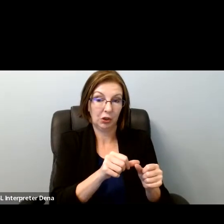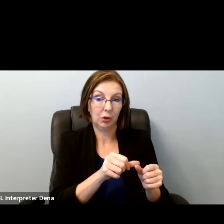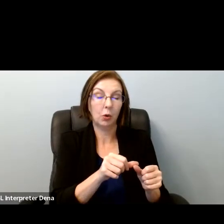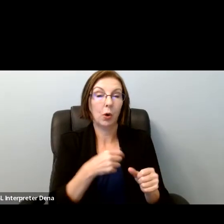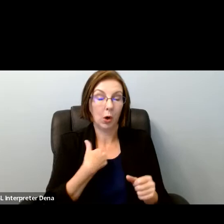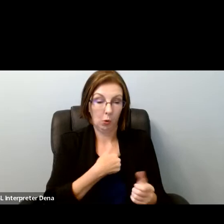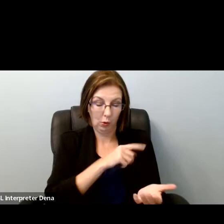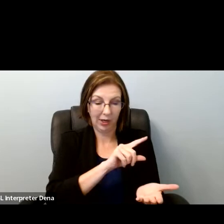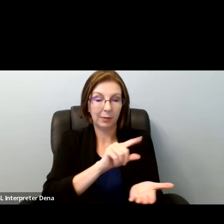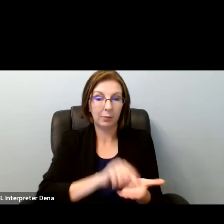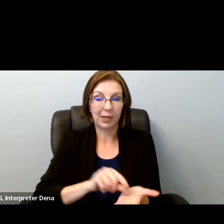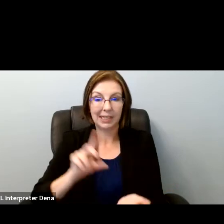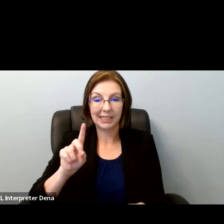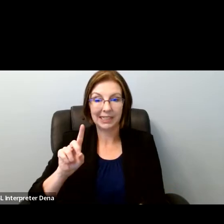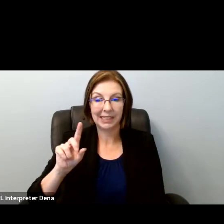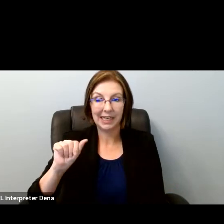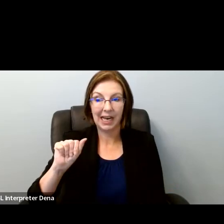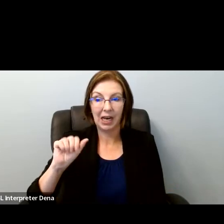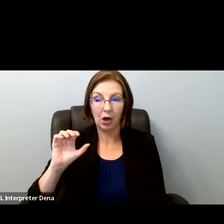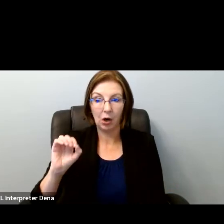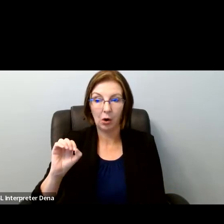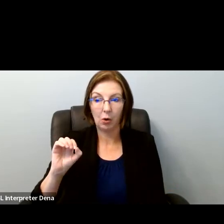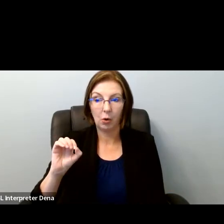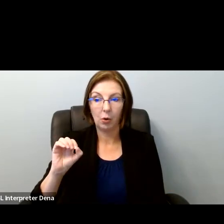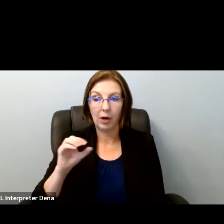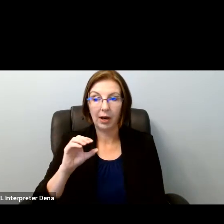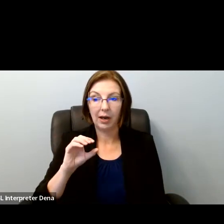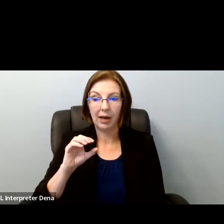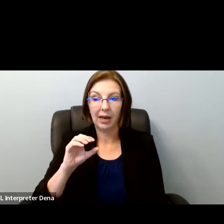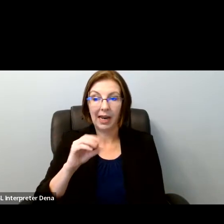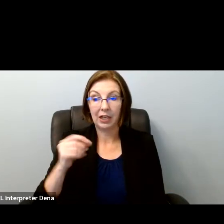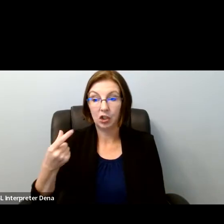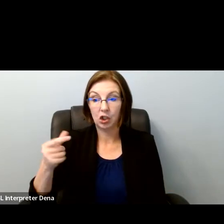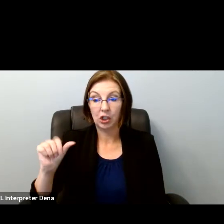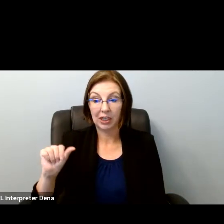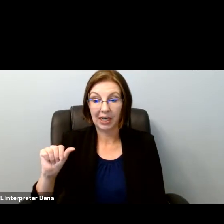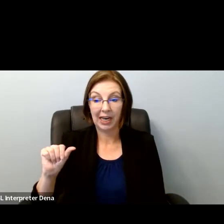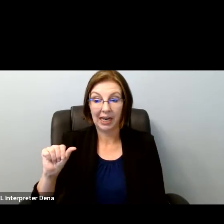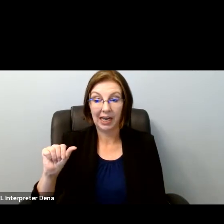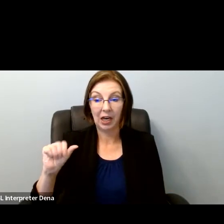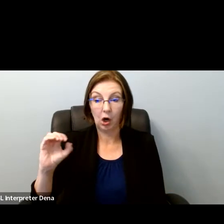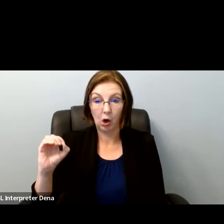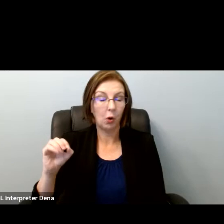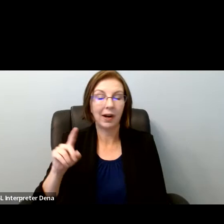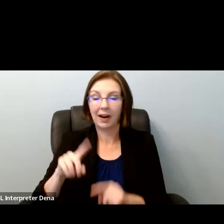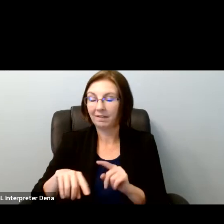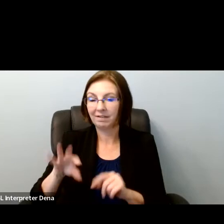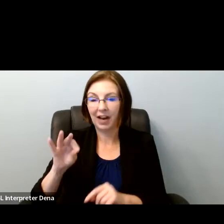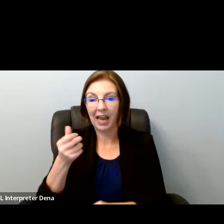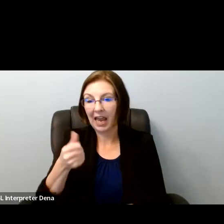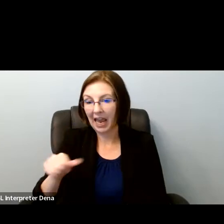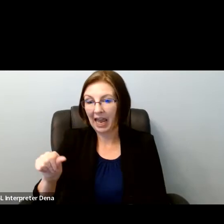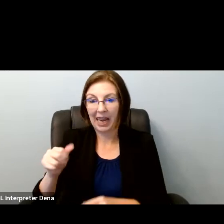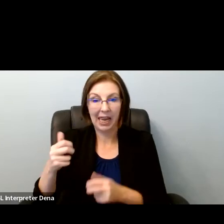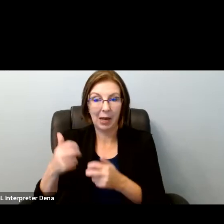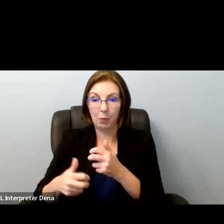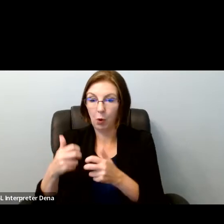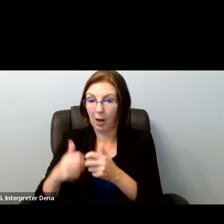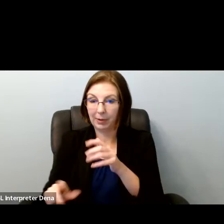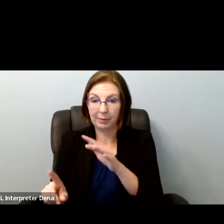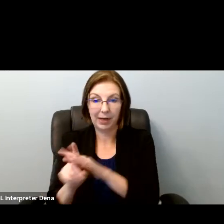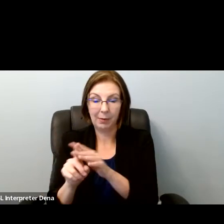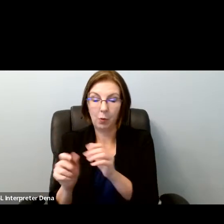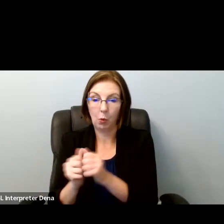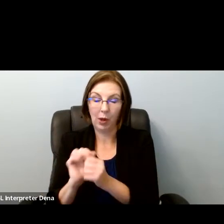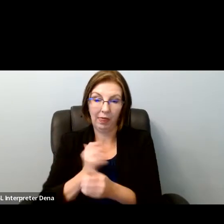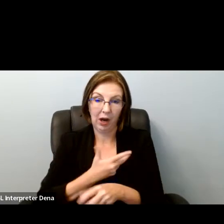by GAO, and GAO did not find any issues in the work that we were doing and supported the